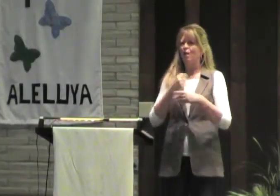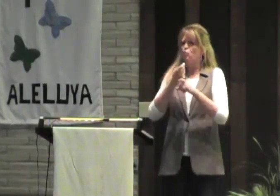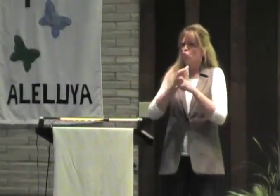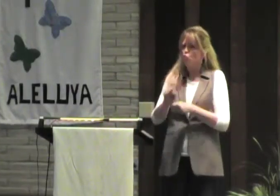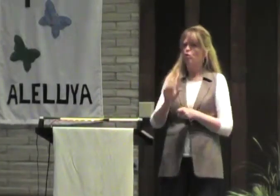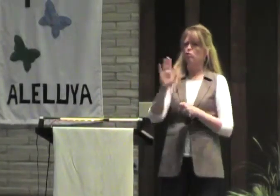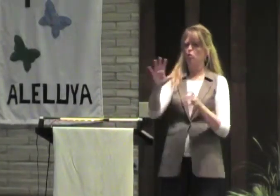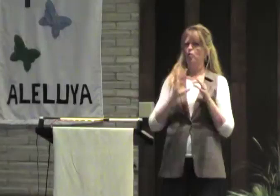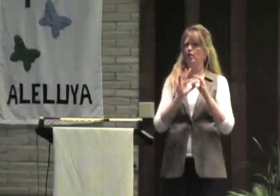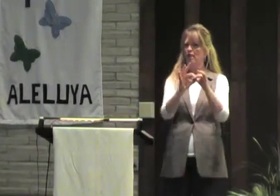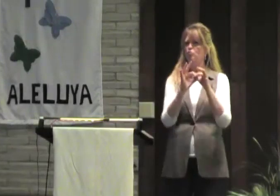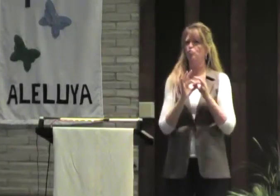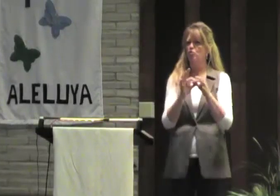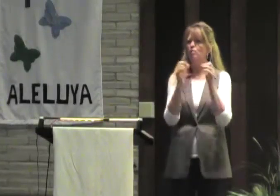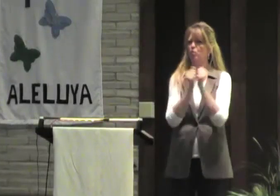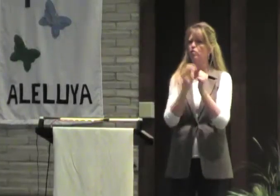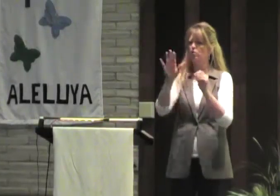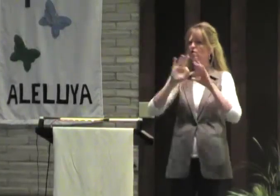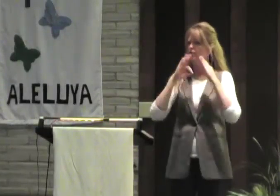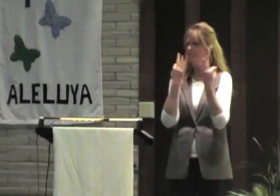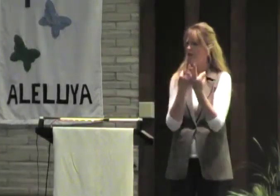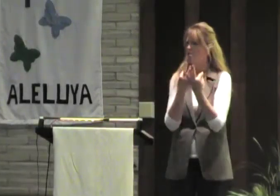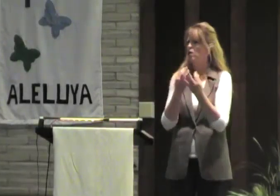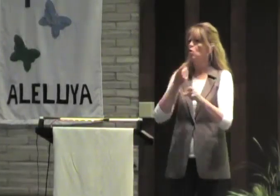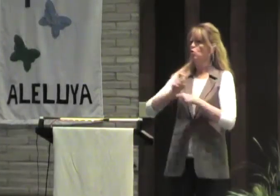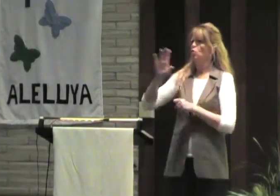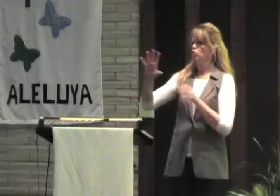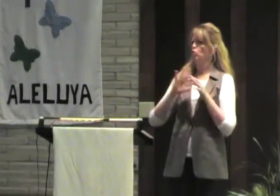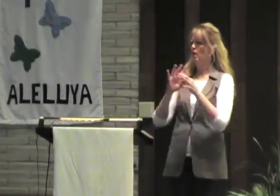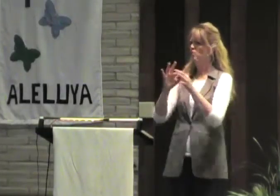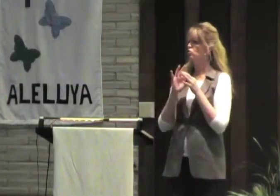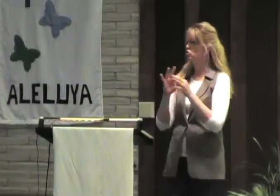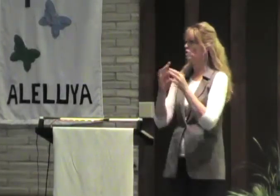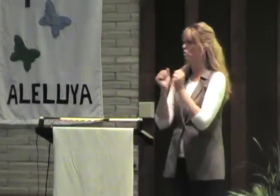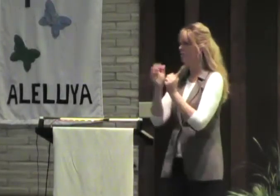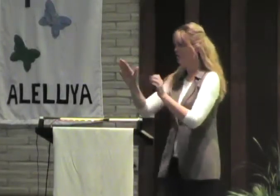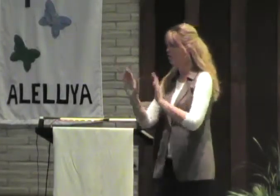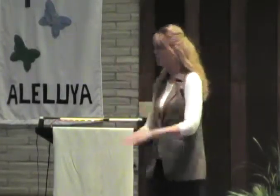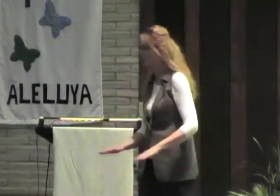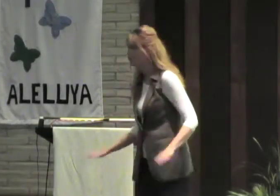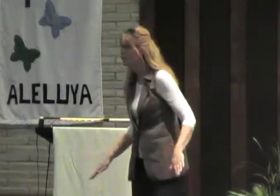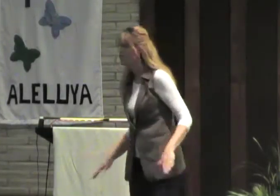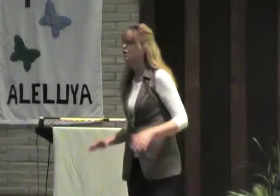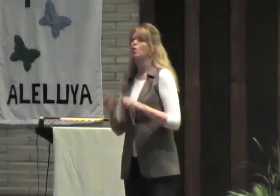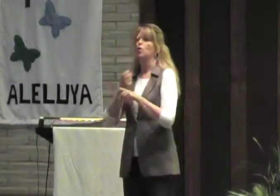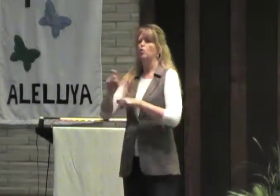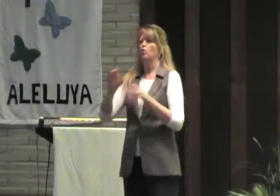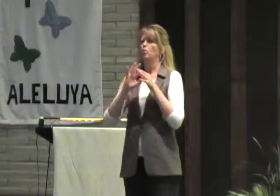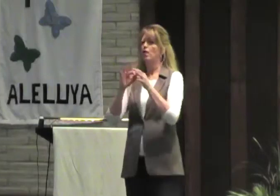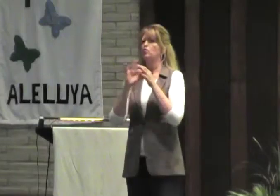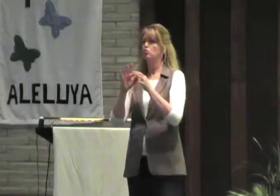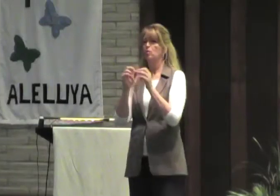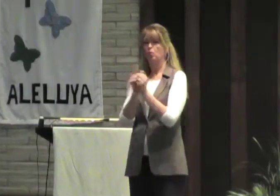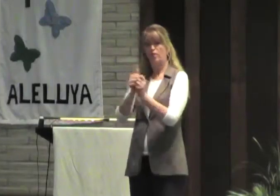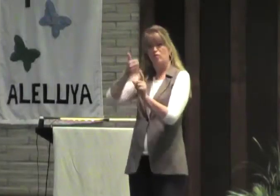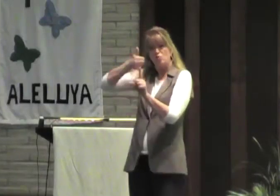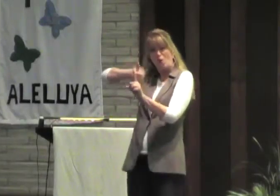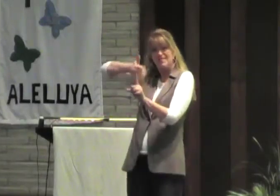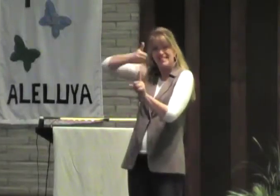inside, that ruins your relationship with your family, with your children, ruins a relationship